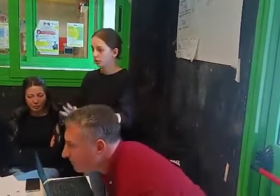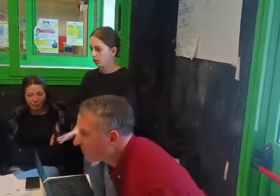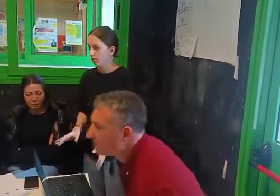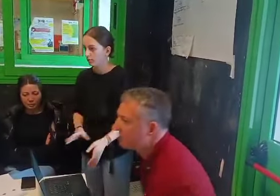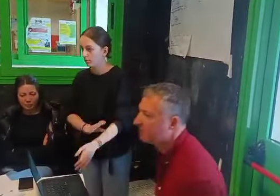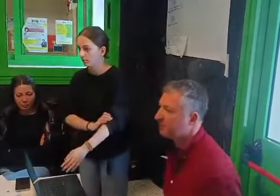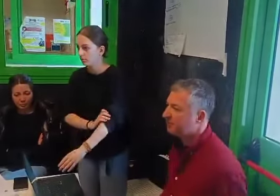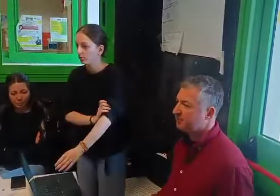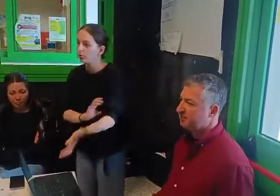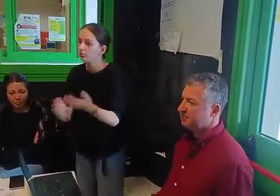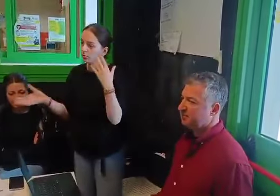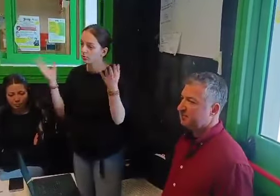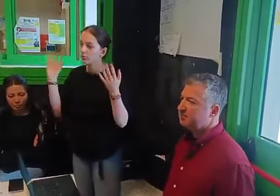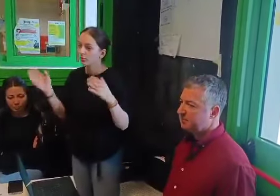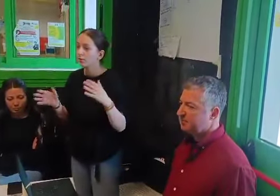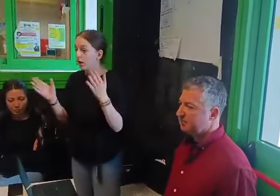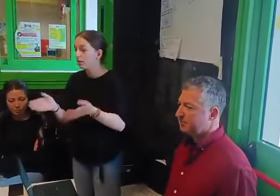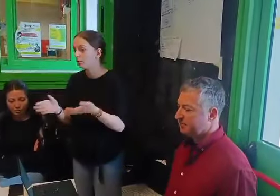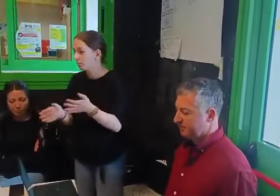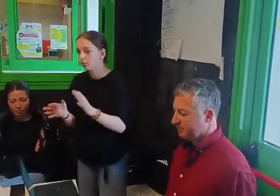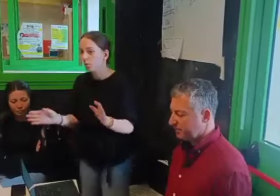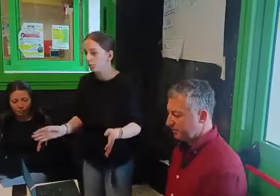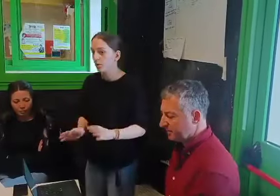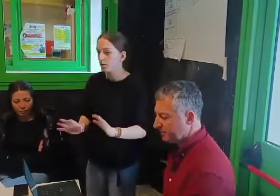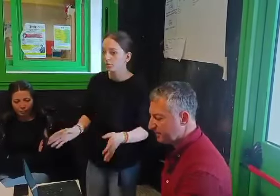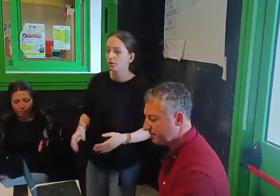not. So it's both